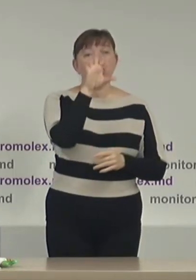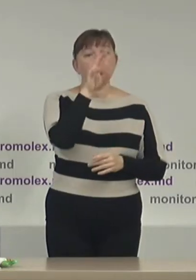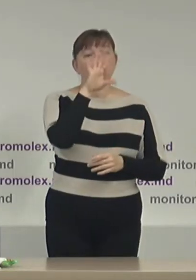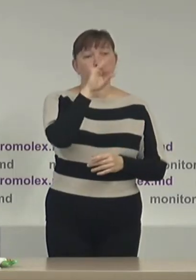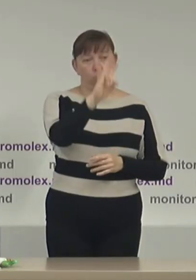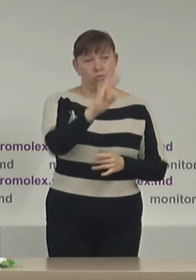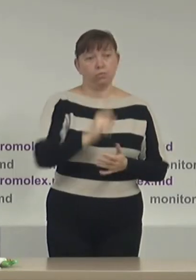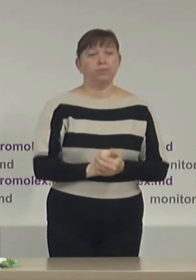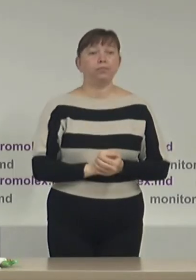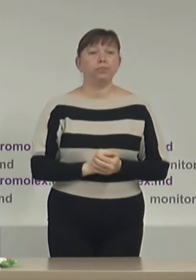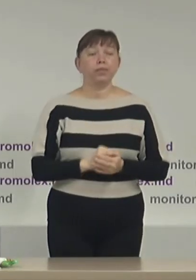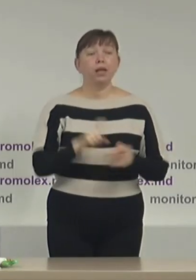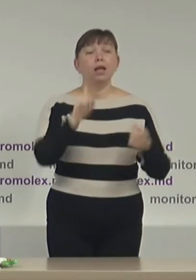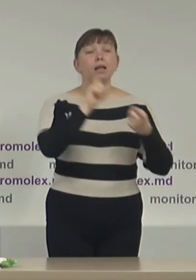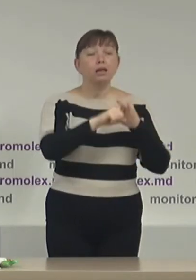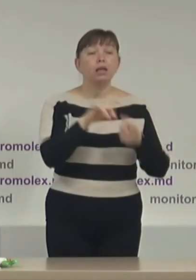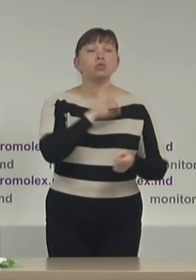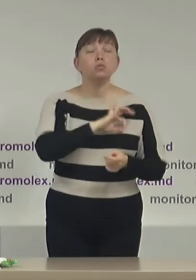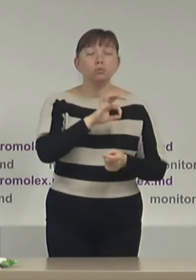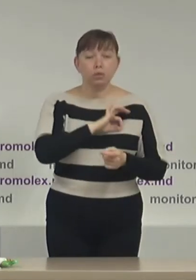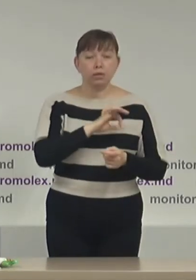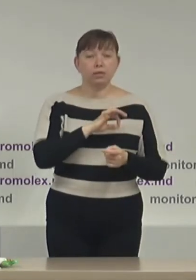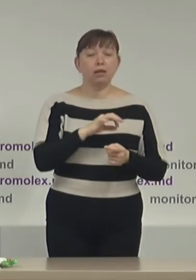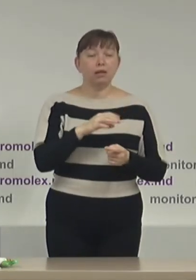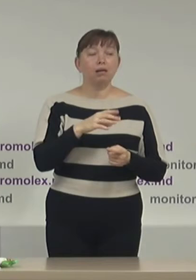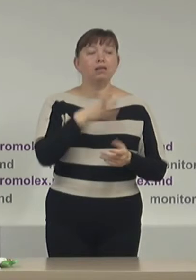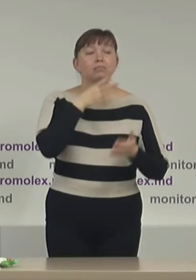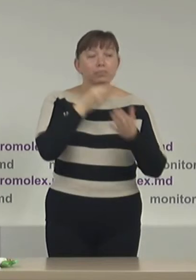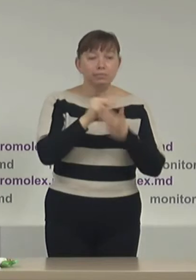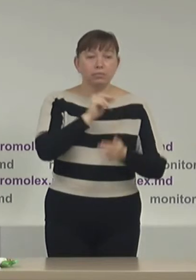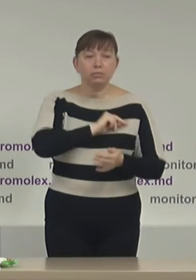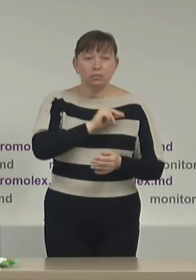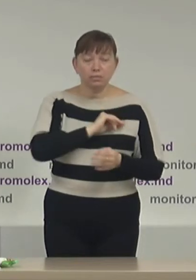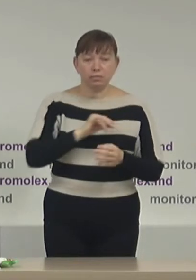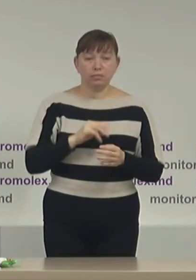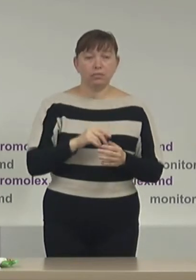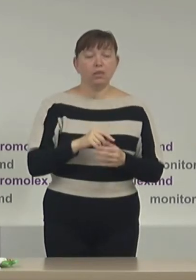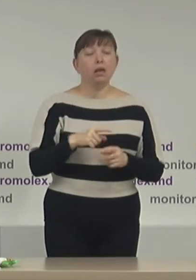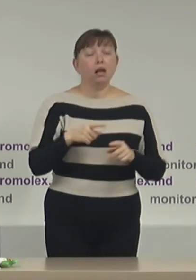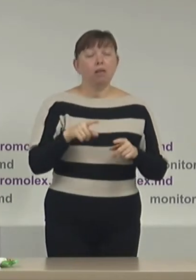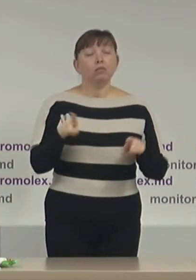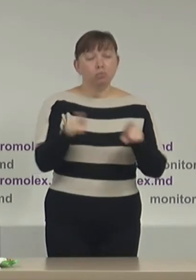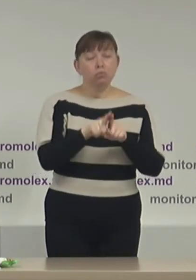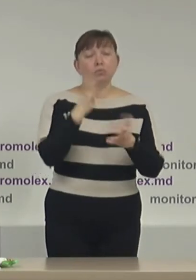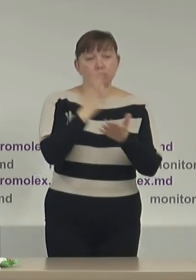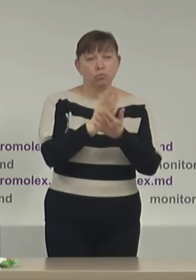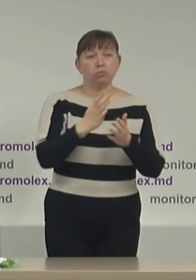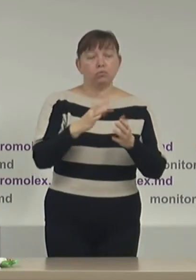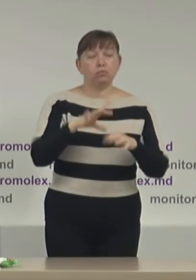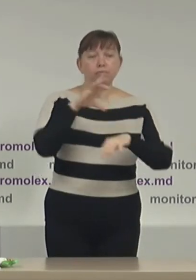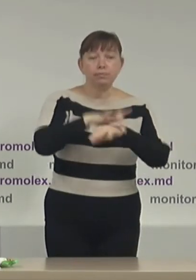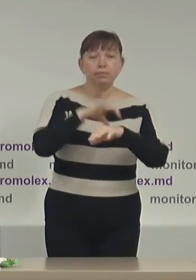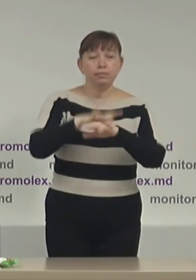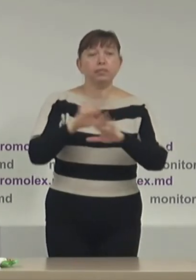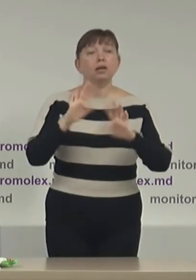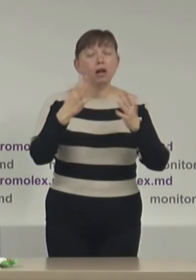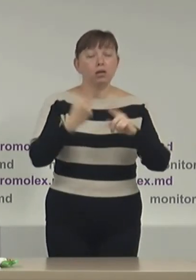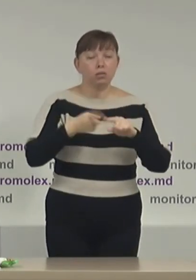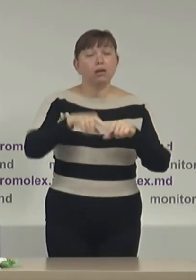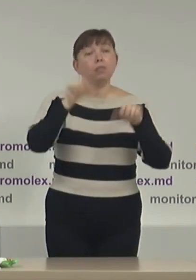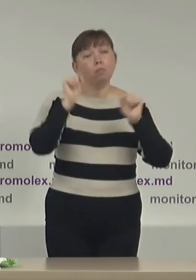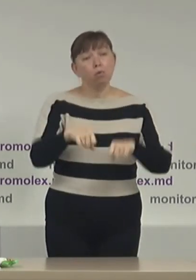independent candidate Igor Dodon were mentioned. Regarding the use of administrative resources, our observers